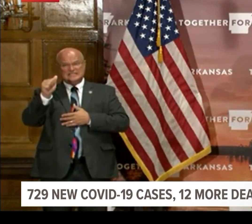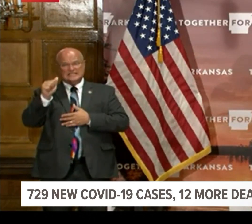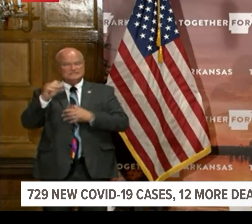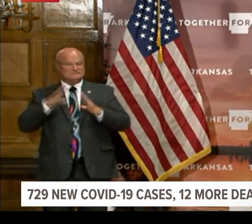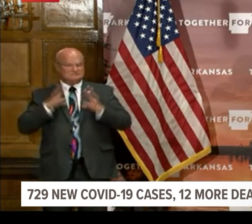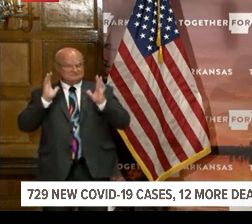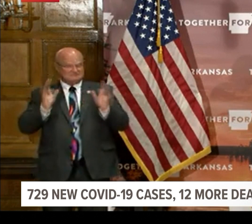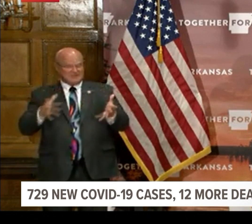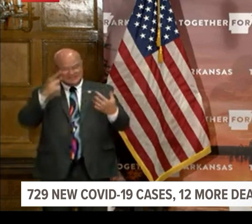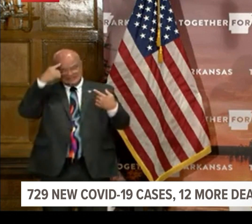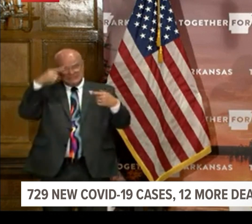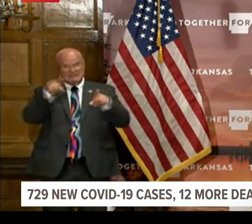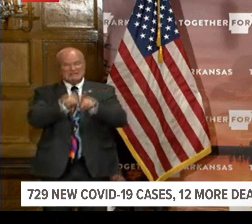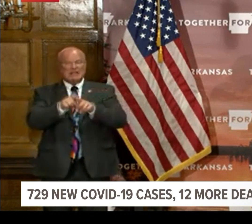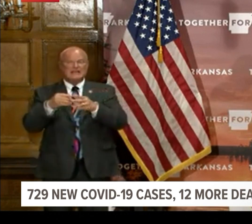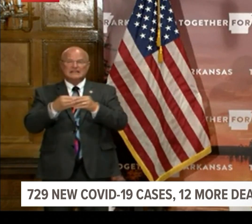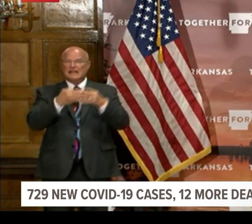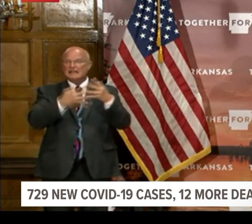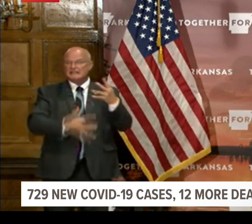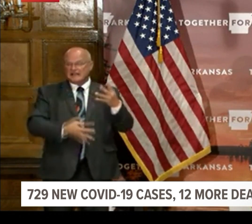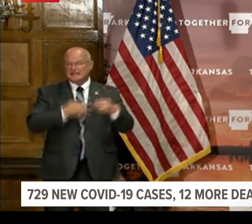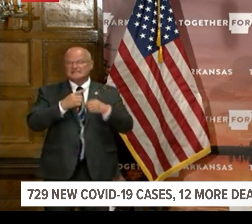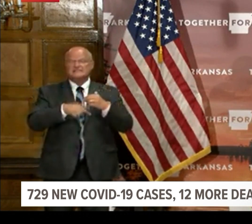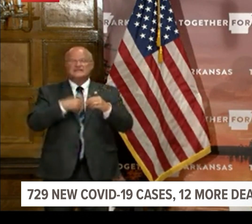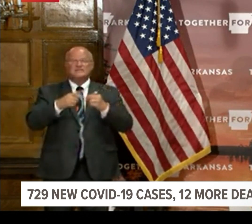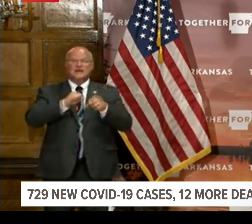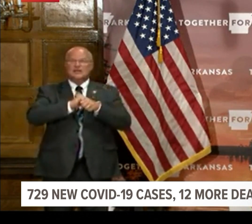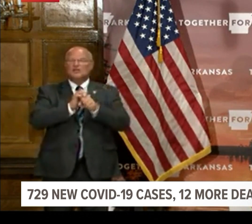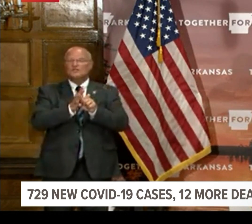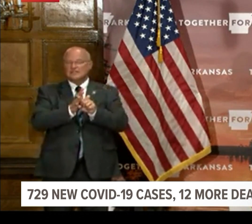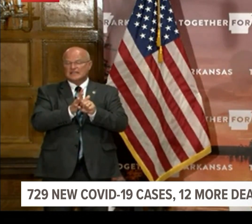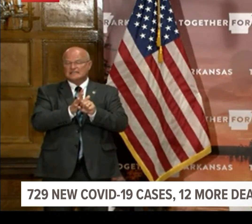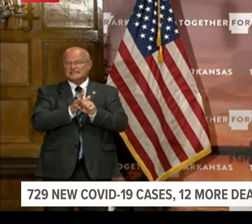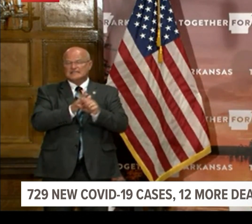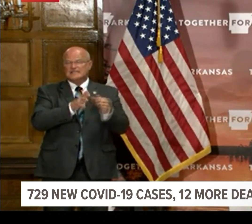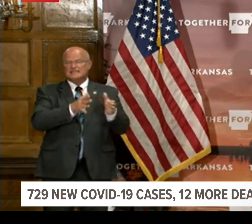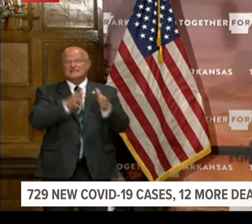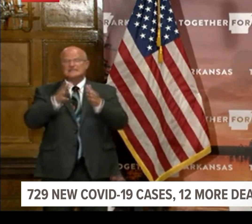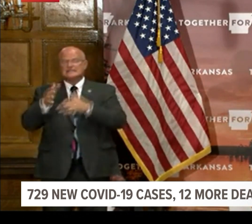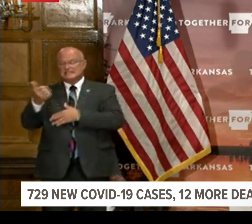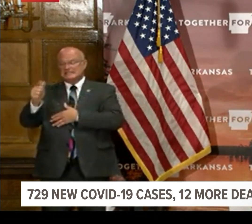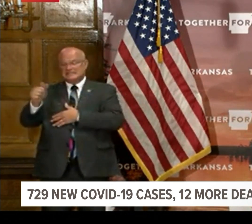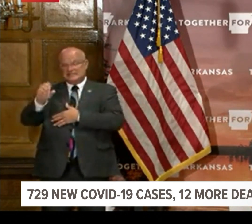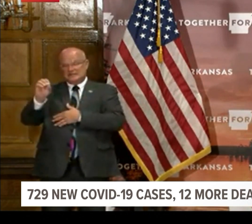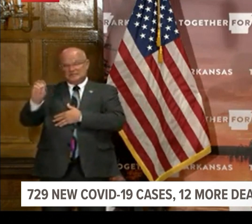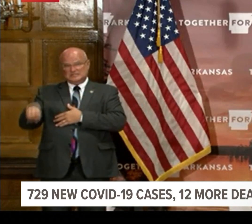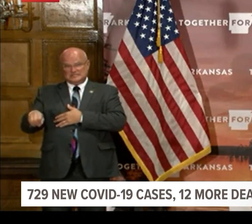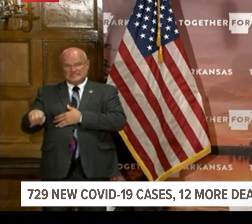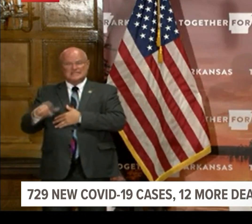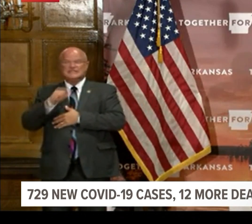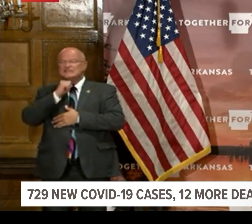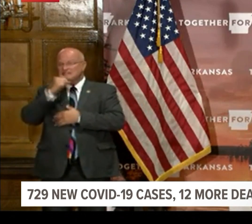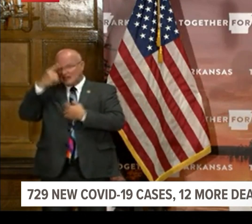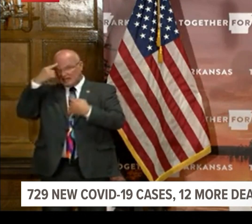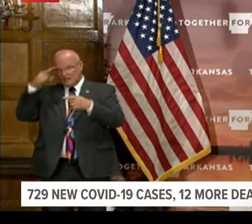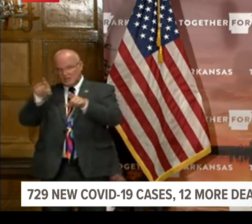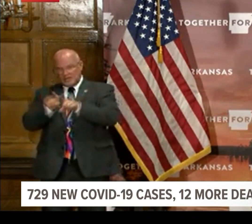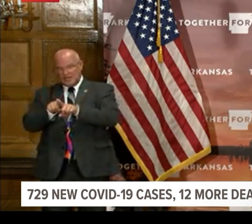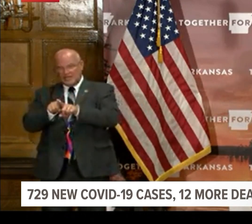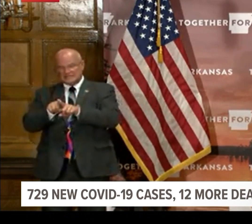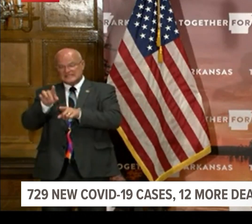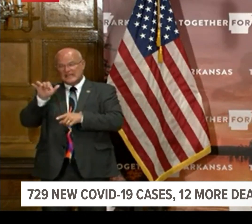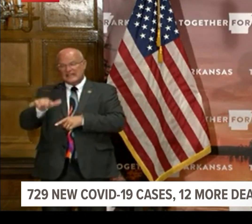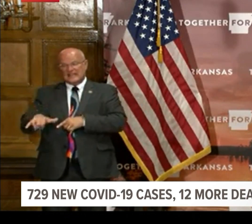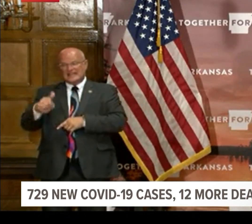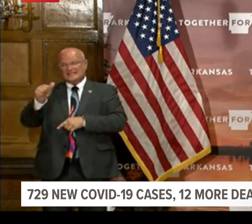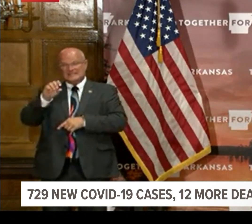be compliant with the guidelines and directives concerning COVID-19, with only 10% out of compliance, and of those